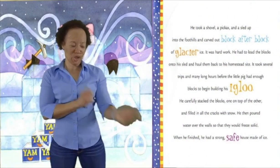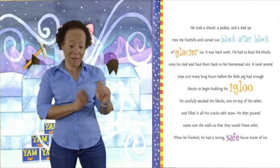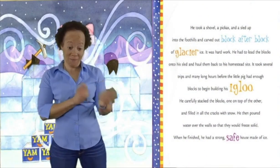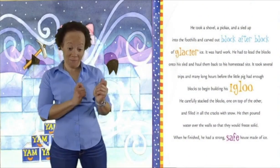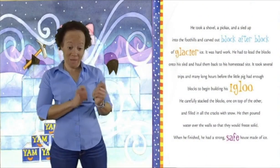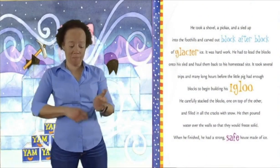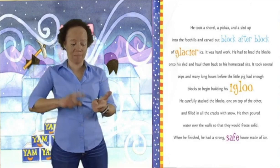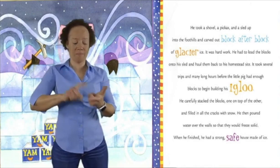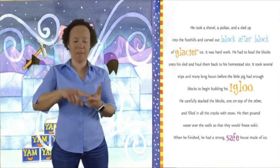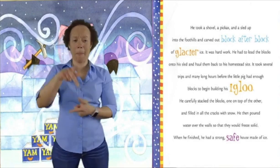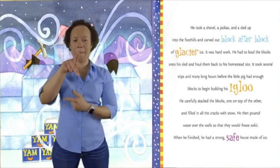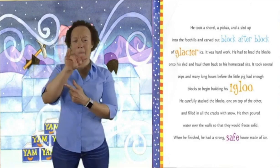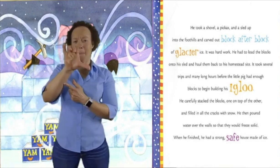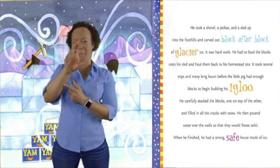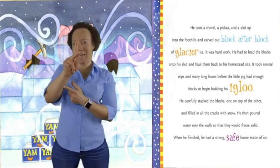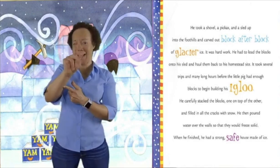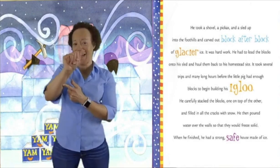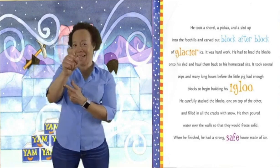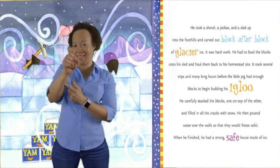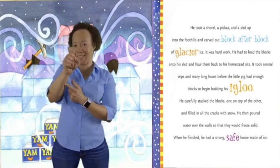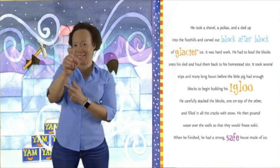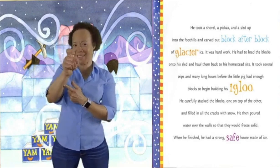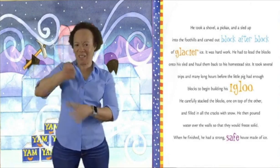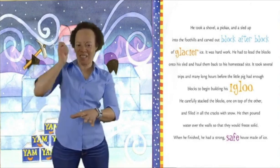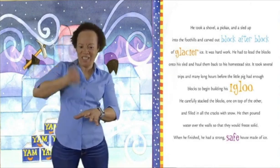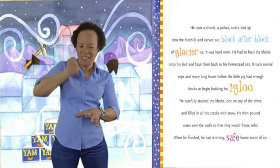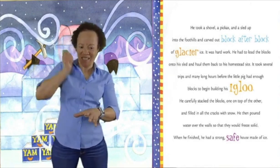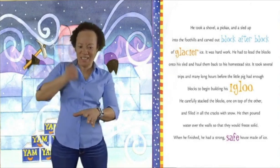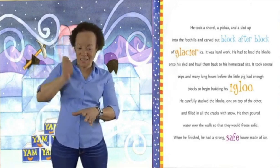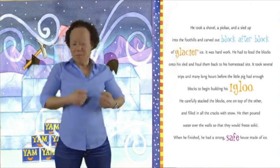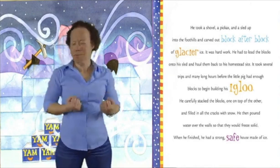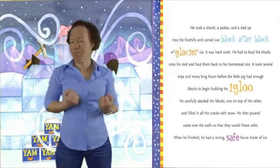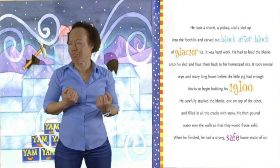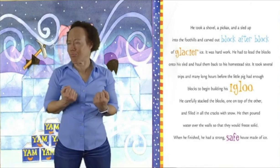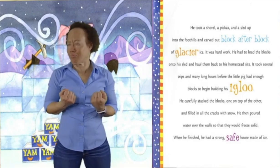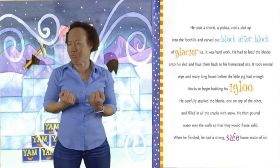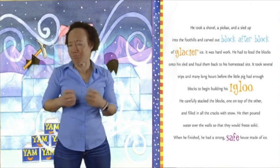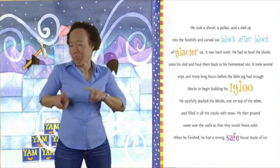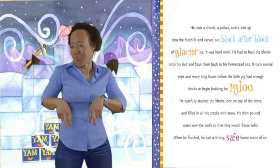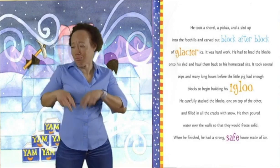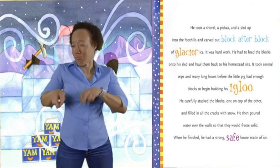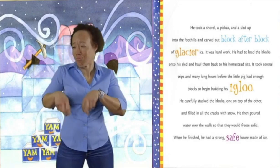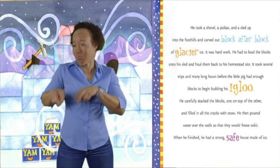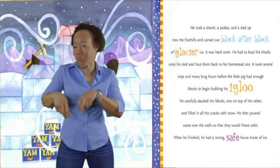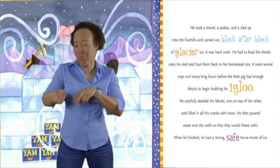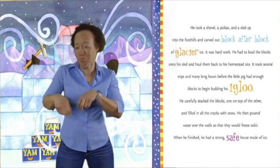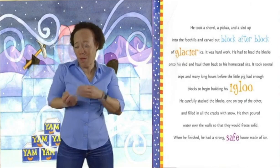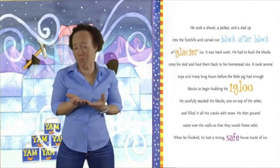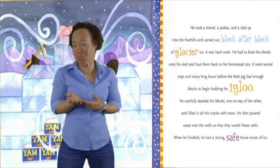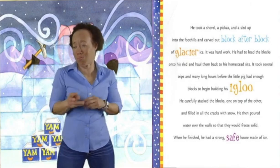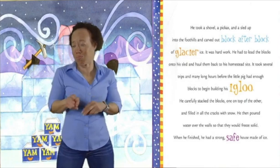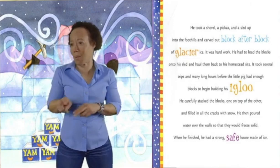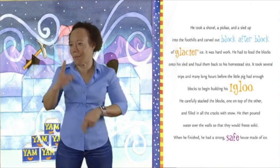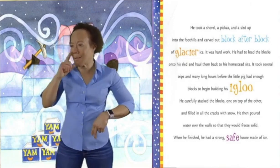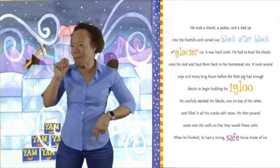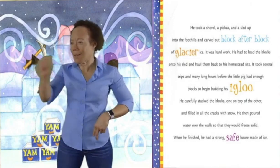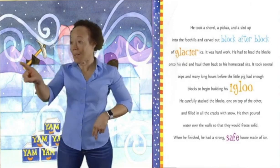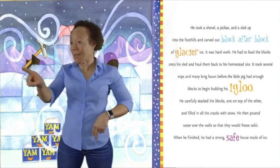He took a shovel, a pickaxe, and a sled up into the foothills and carved out block after block